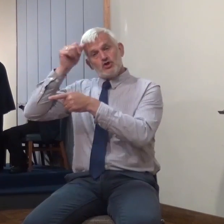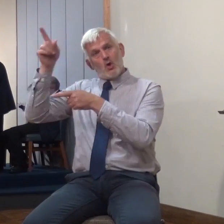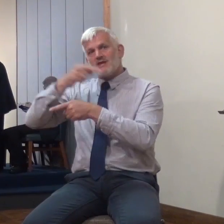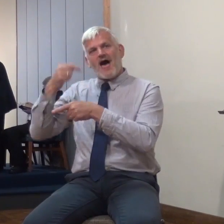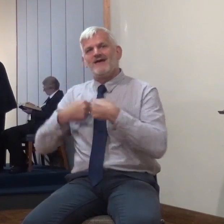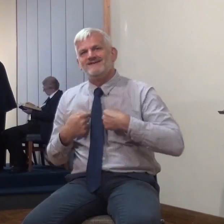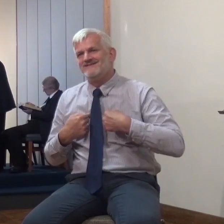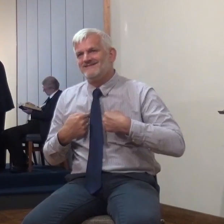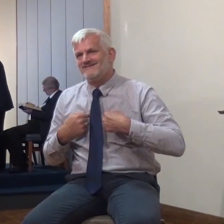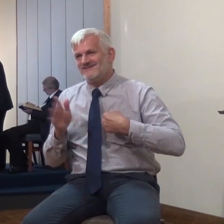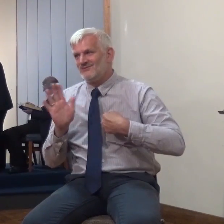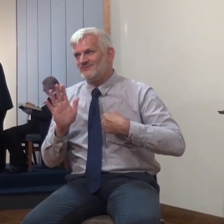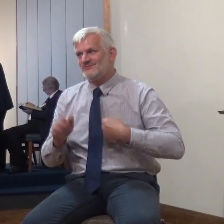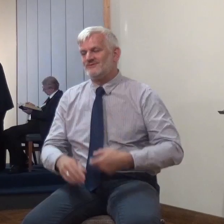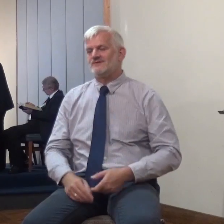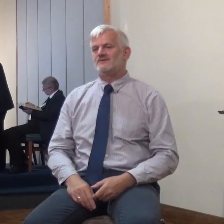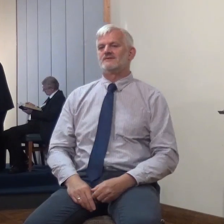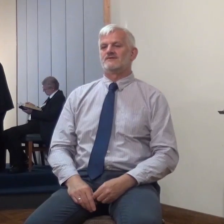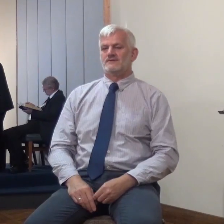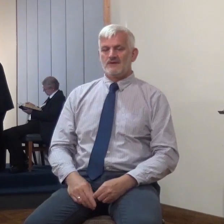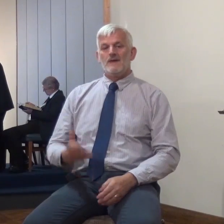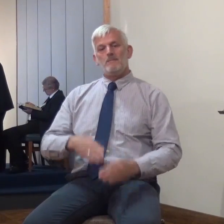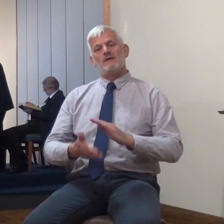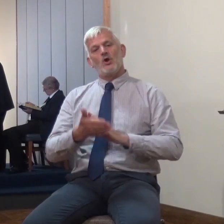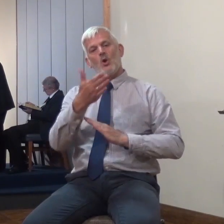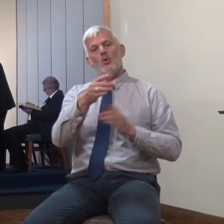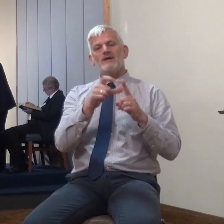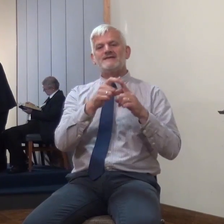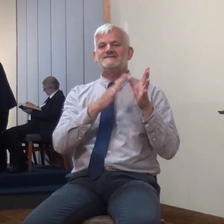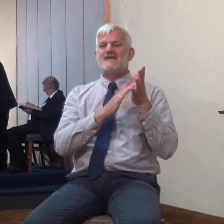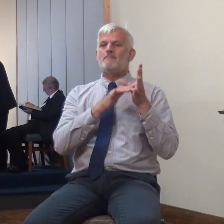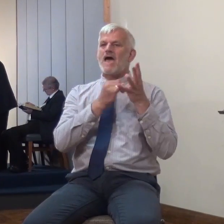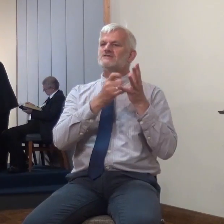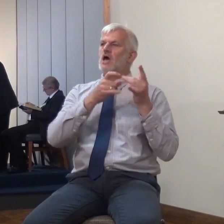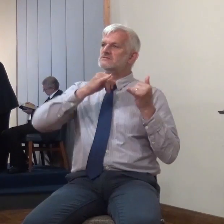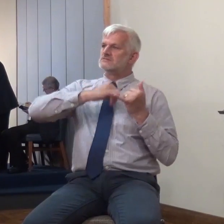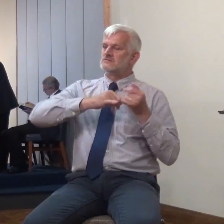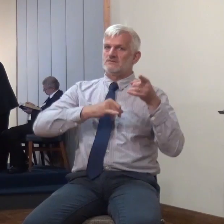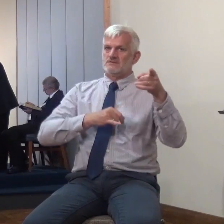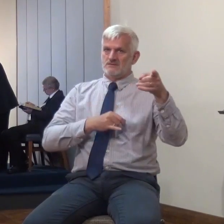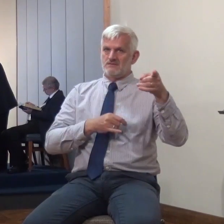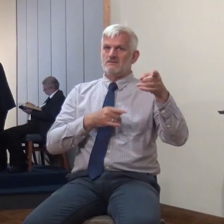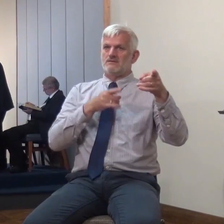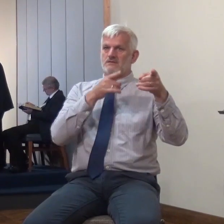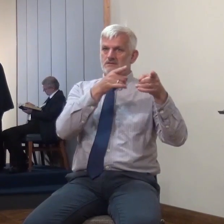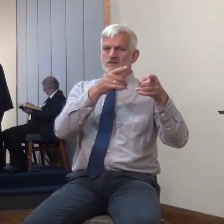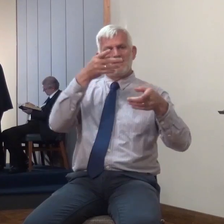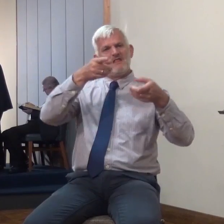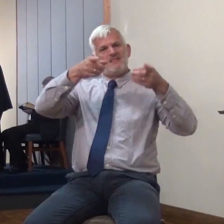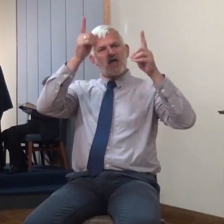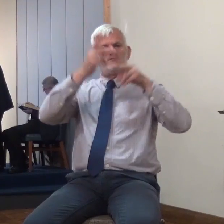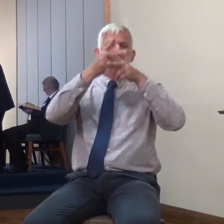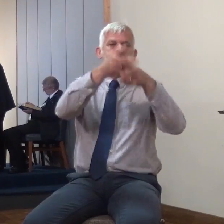not. In Damascus, the governor under Aretas, king, kept the city of